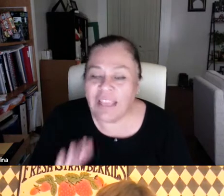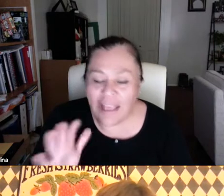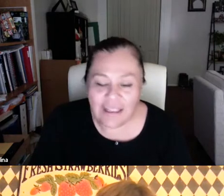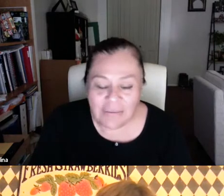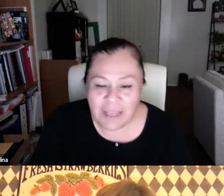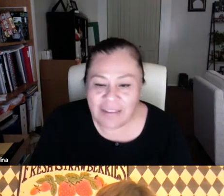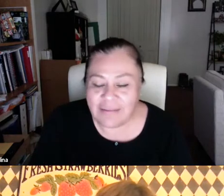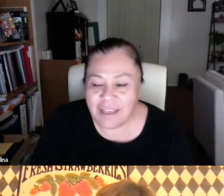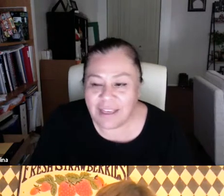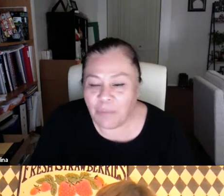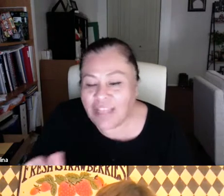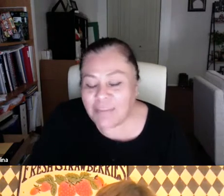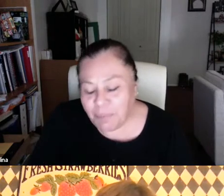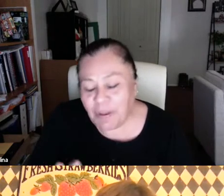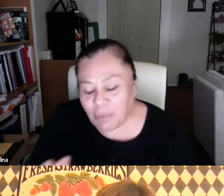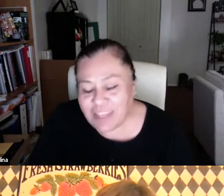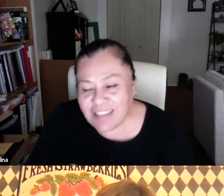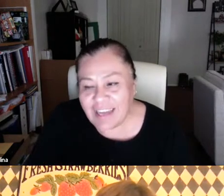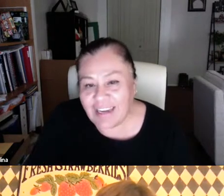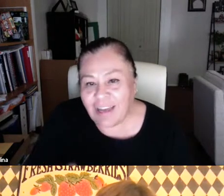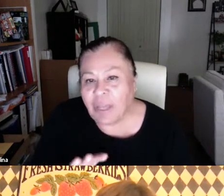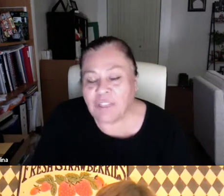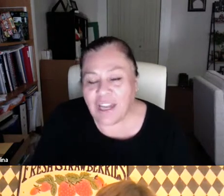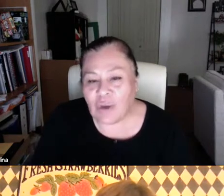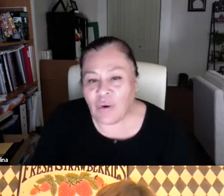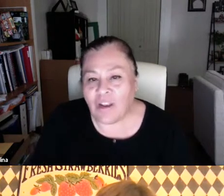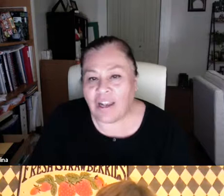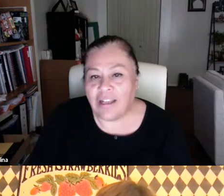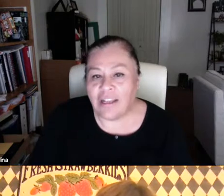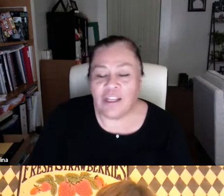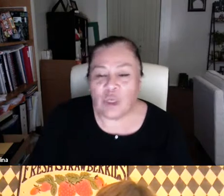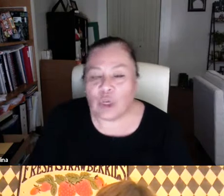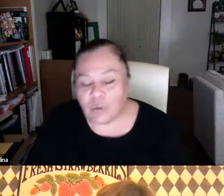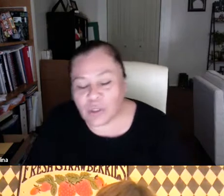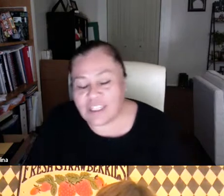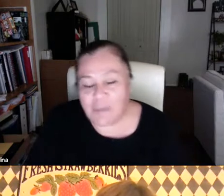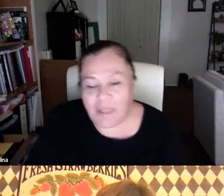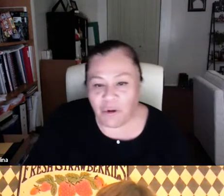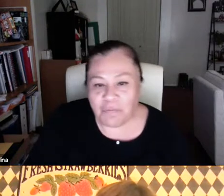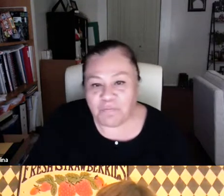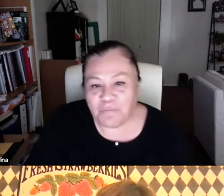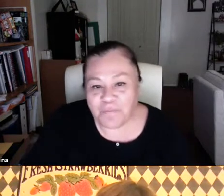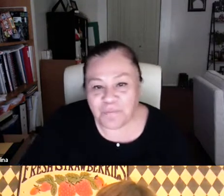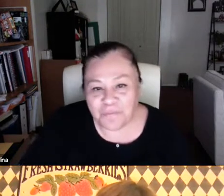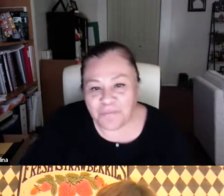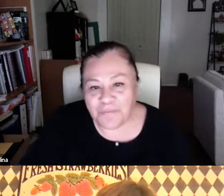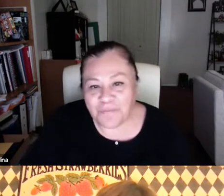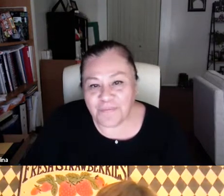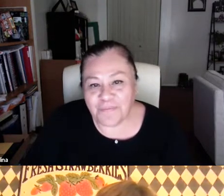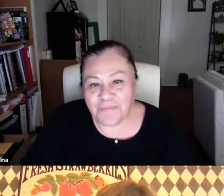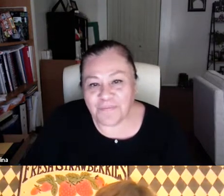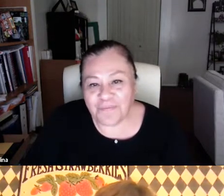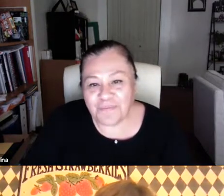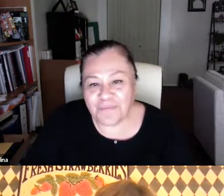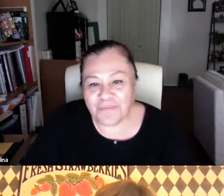pero ella voy a buscar yo todos los recursos en español. I'll